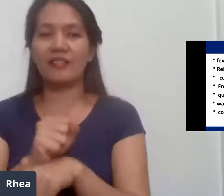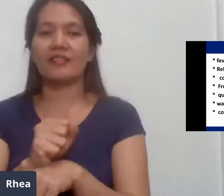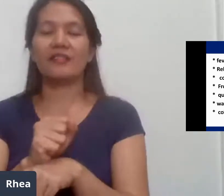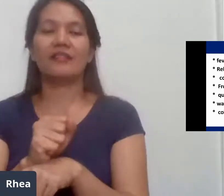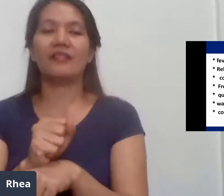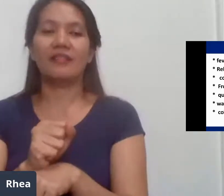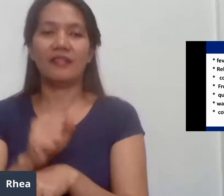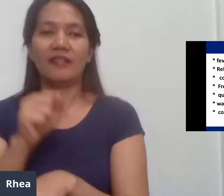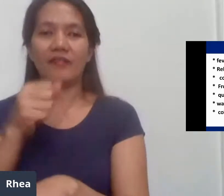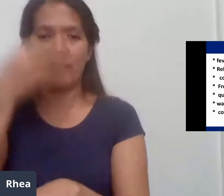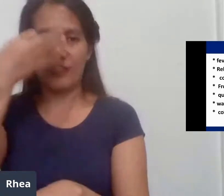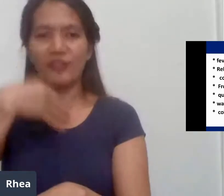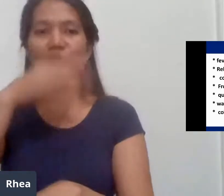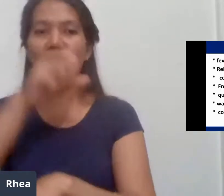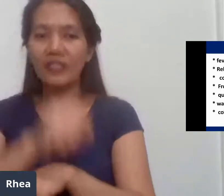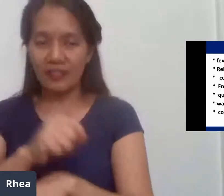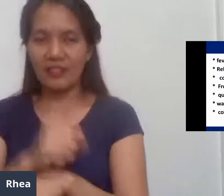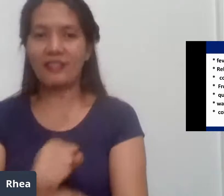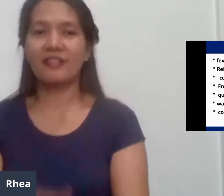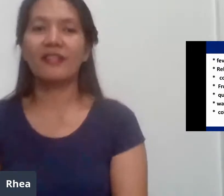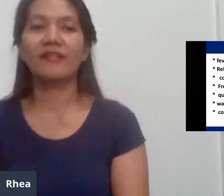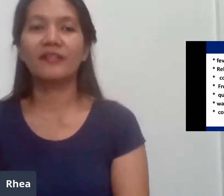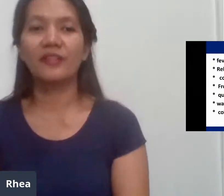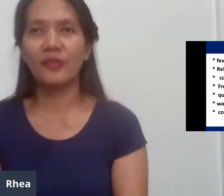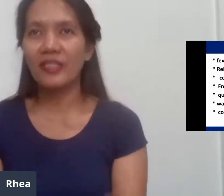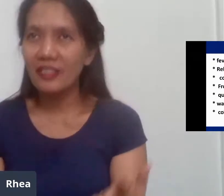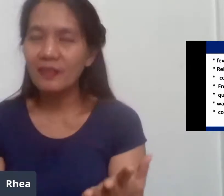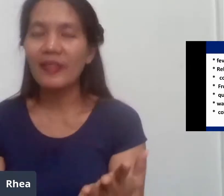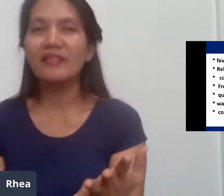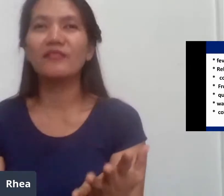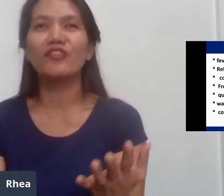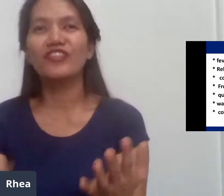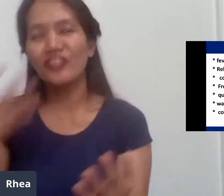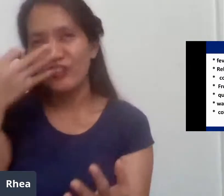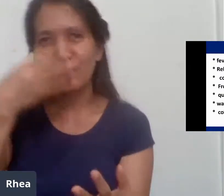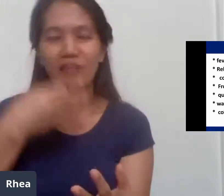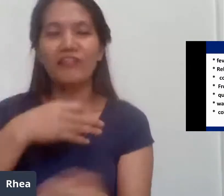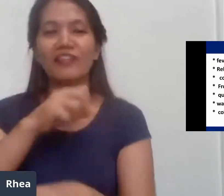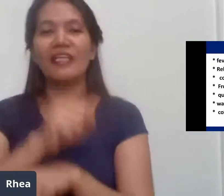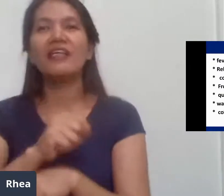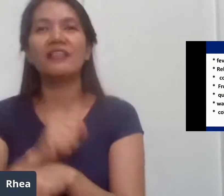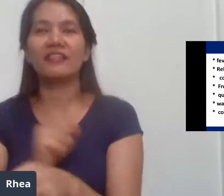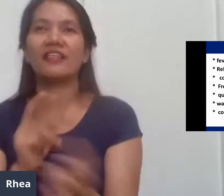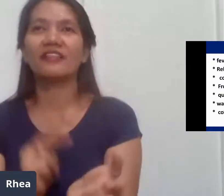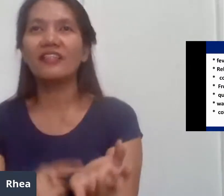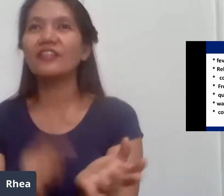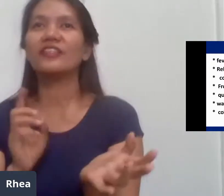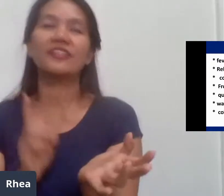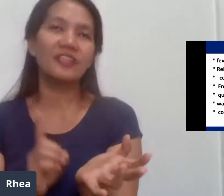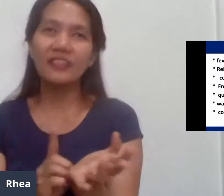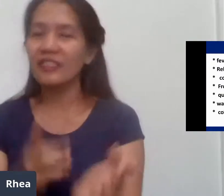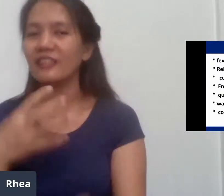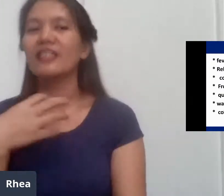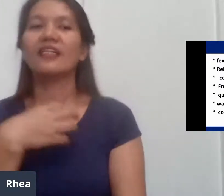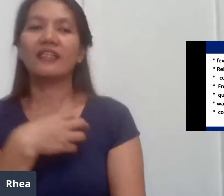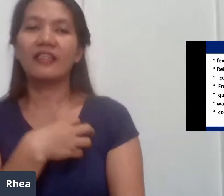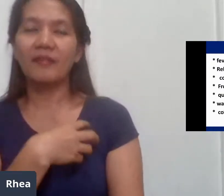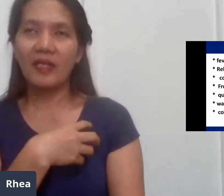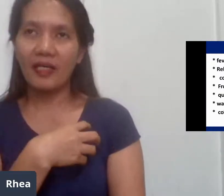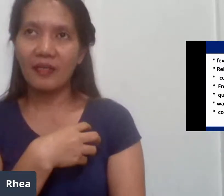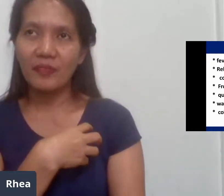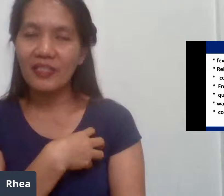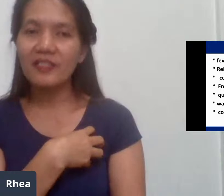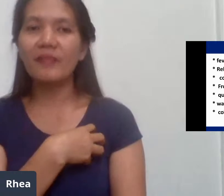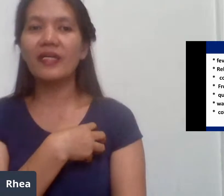okay. Sila yung frontliners. front workers. So, i-explain mo kung sino yung